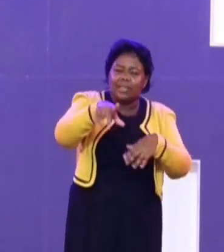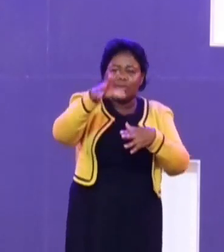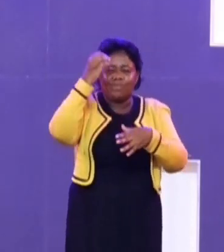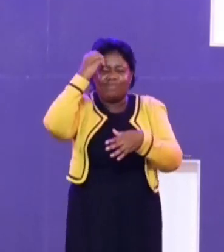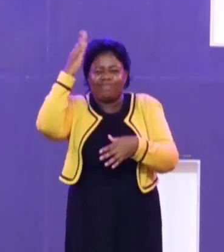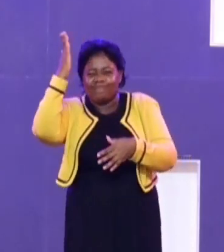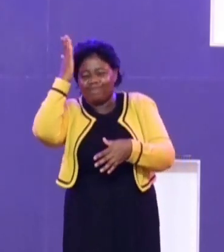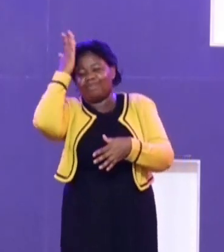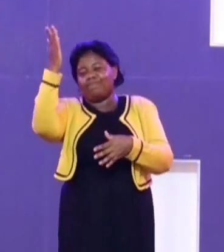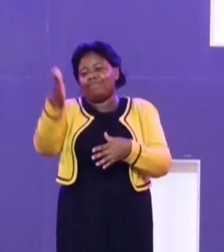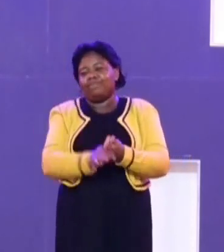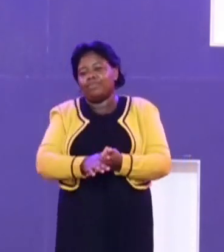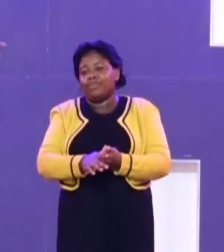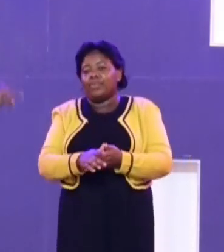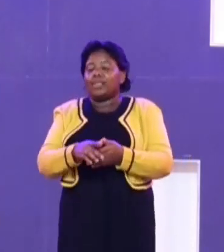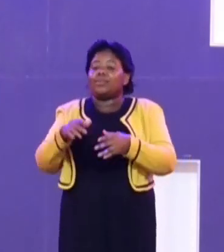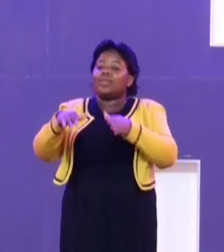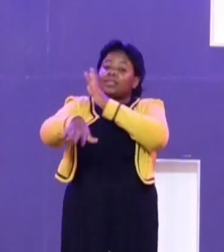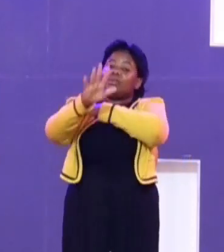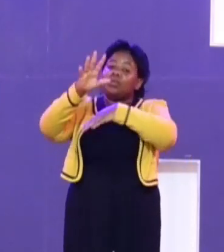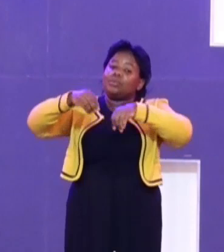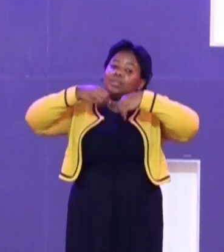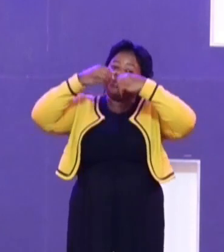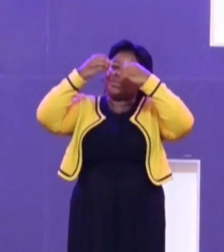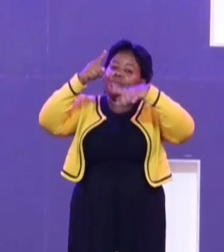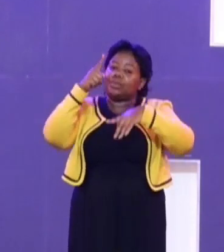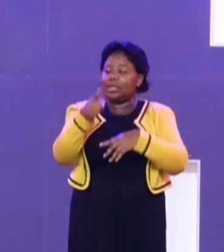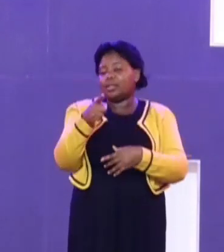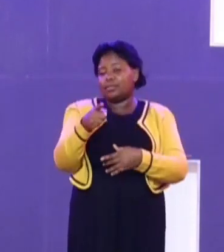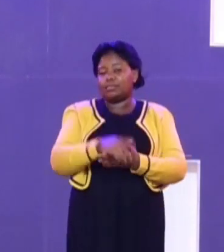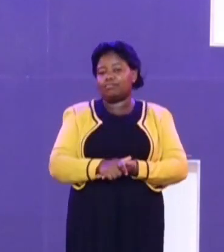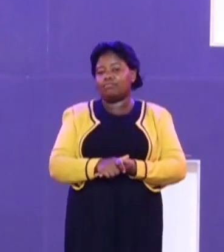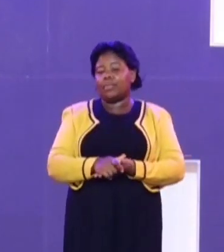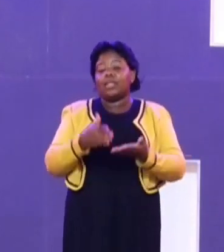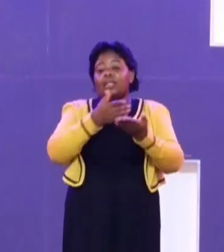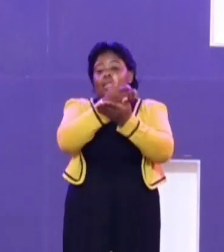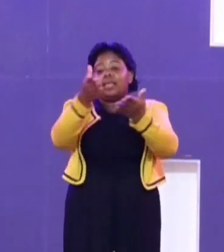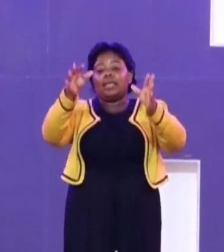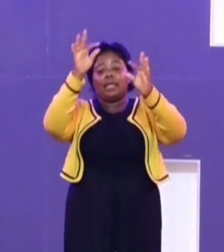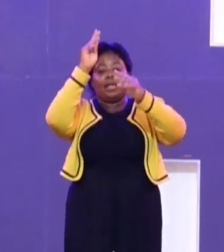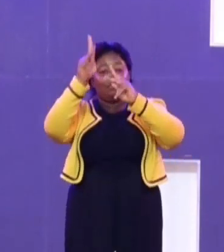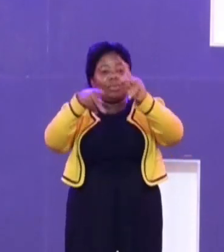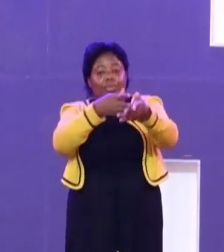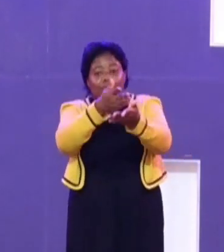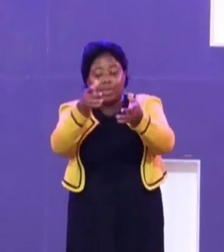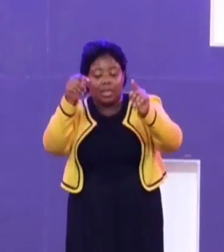Paka ngobuyize. For him to give you that. Gwasobola kuwa chayaga lokuwa. There are people today who don't know.